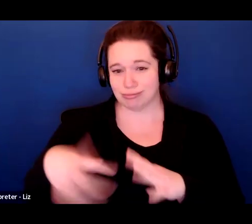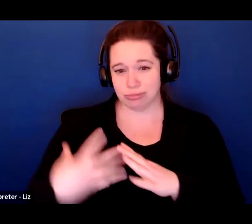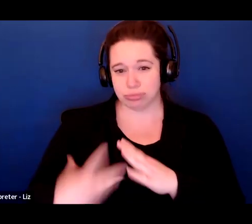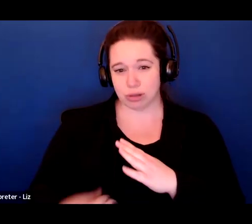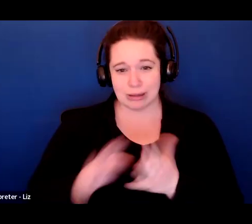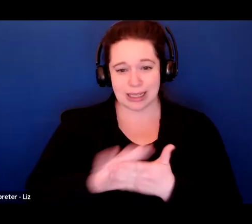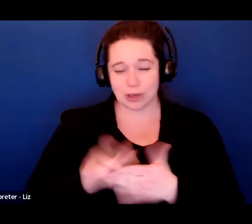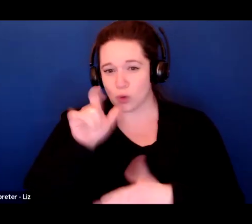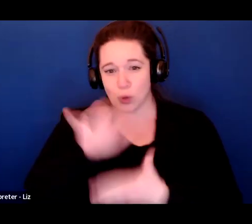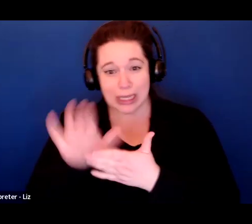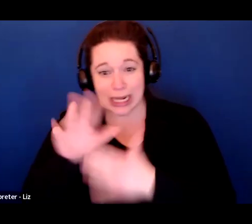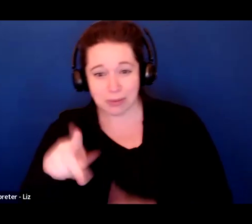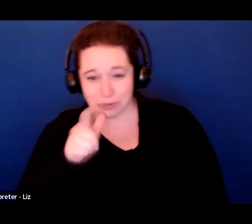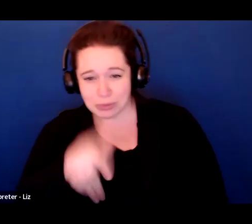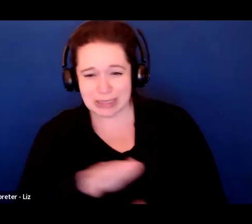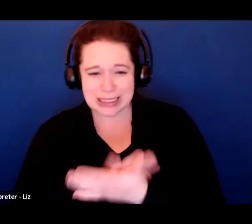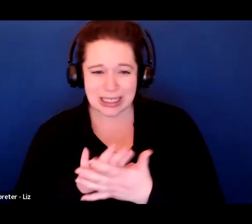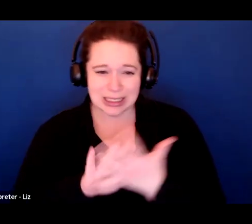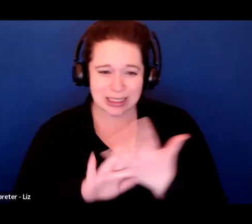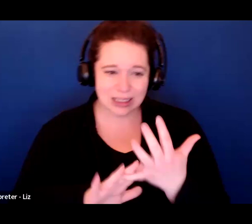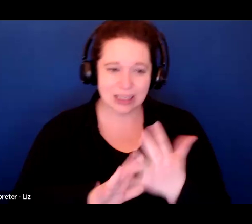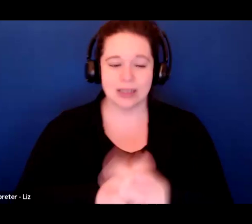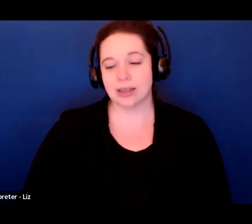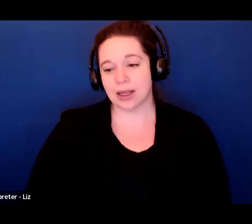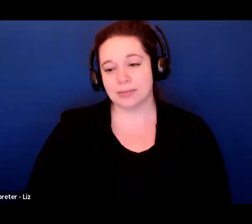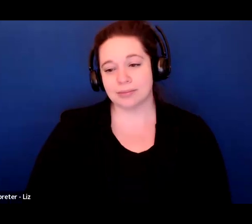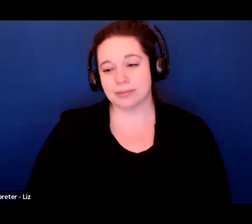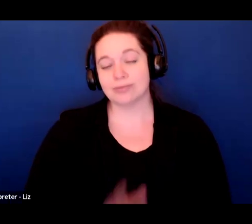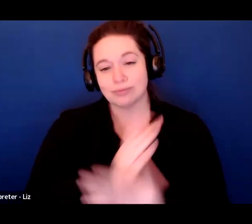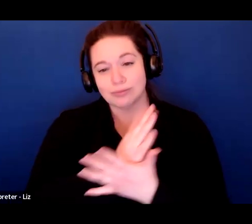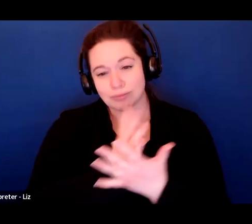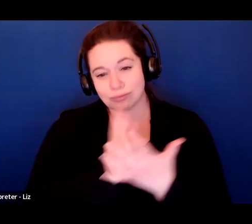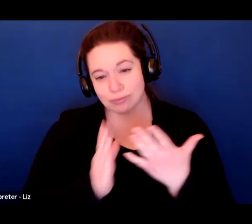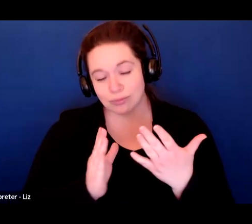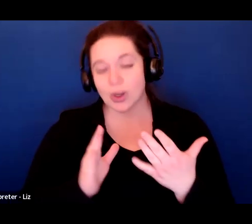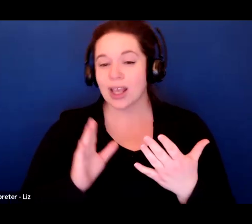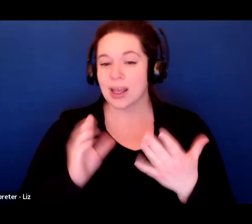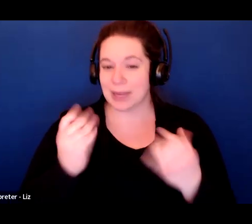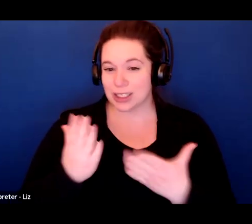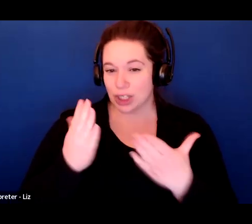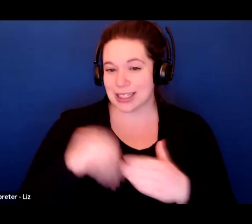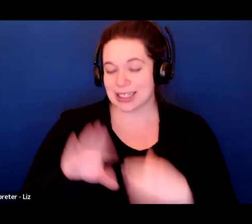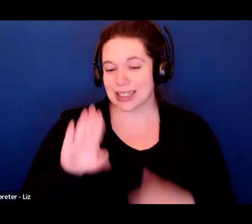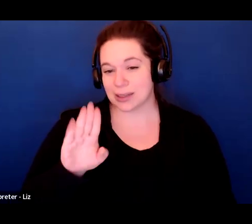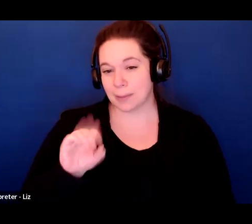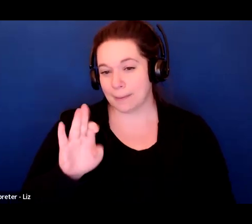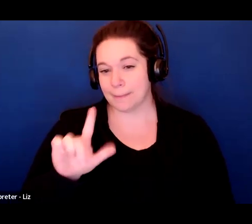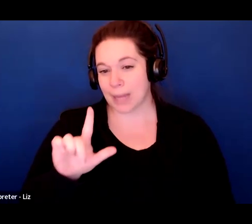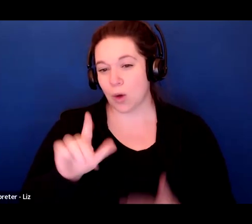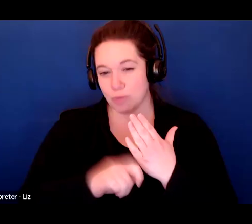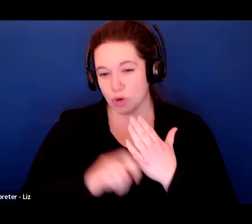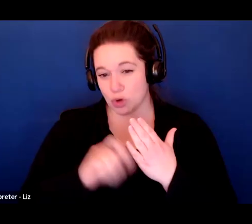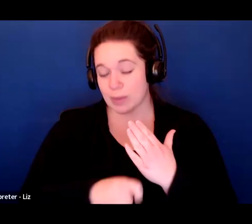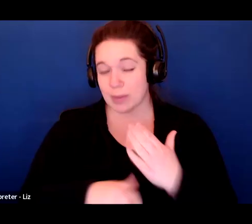So there's all kinds of things, but all these are suggestions in that bowel booklet, but it can be anything in the abdomen that's causing it,